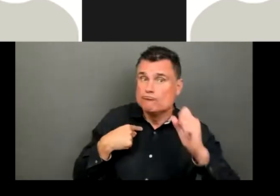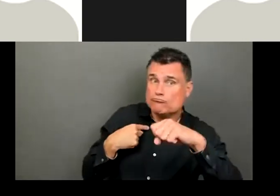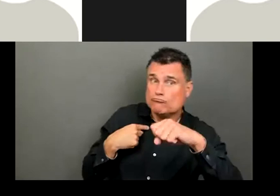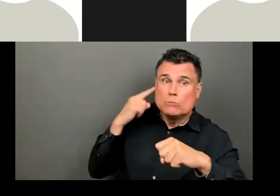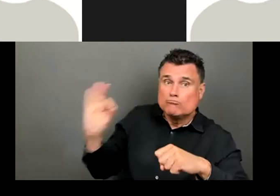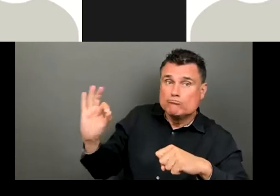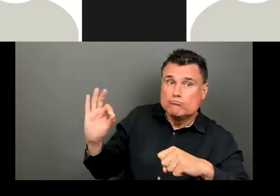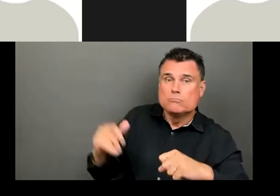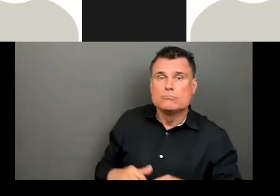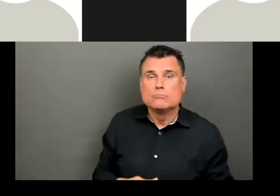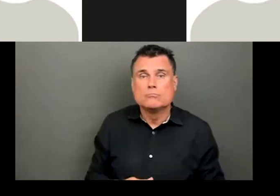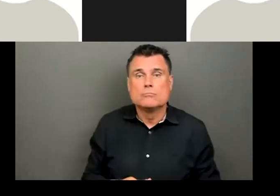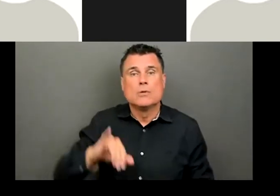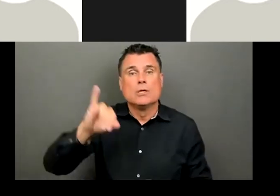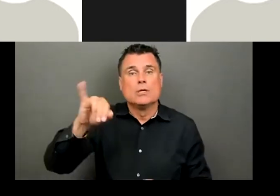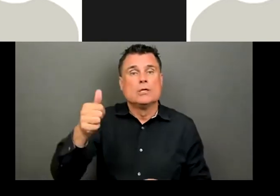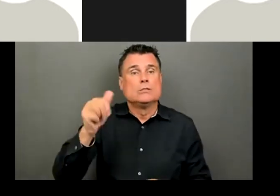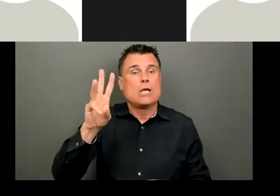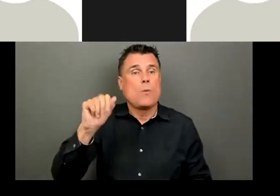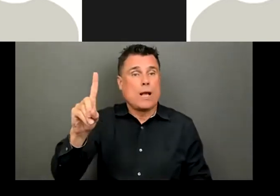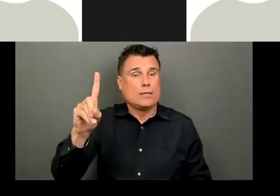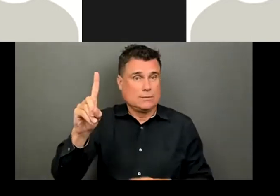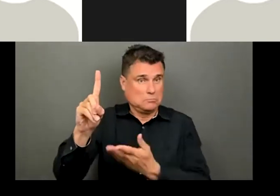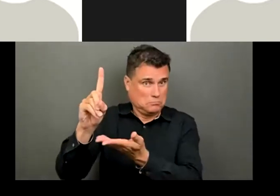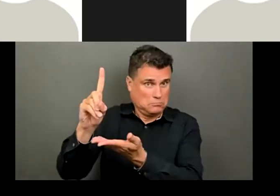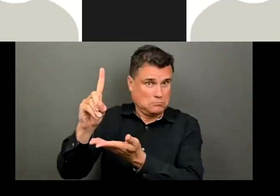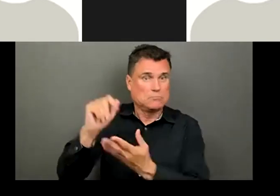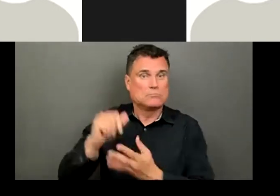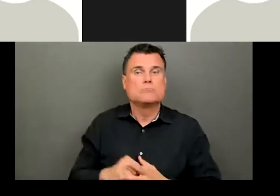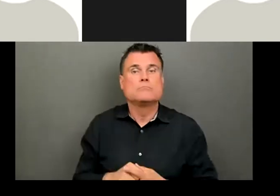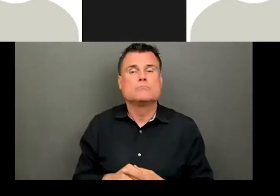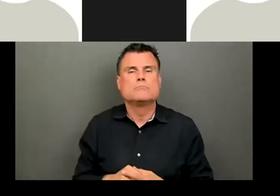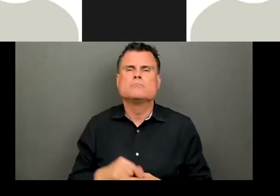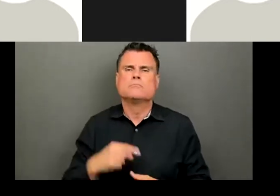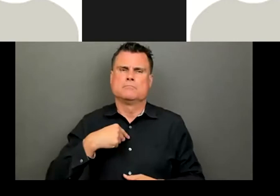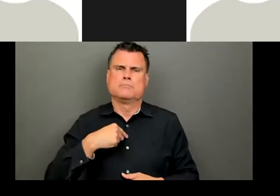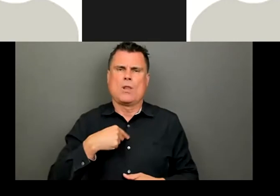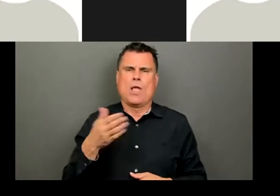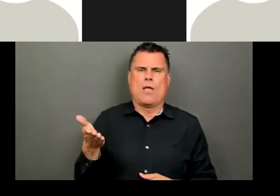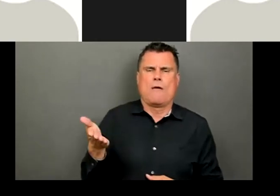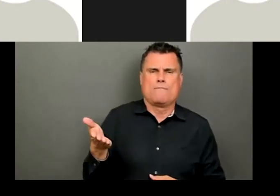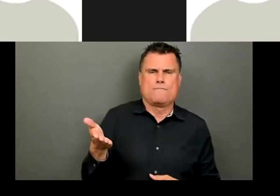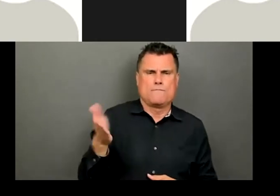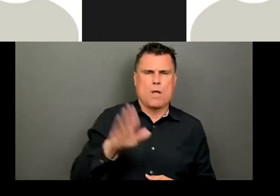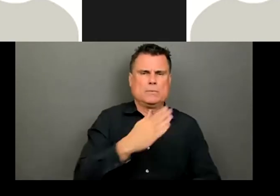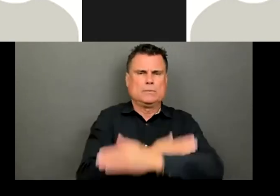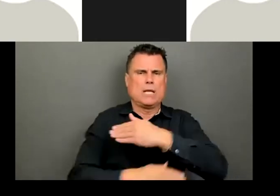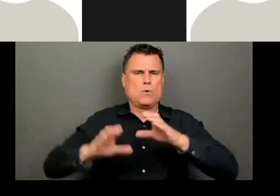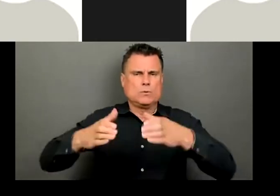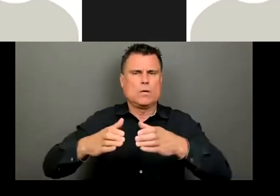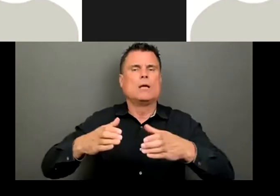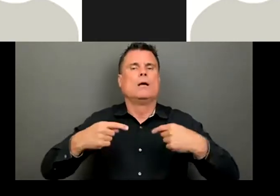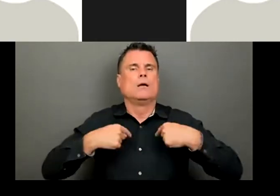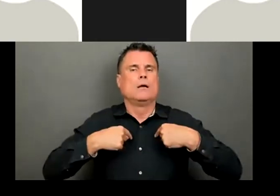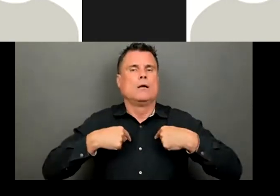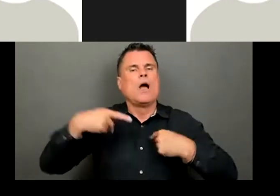Jaffri, and I am from Disabled Welfare Association. My disability is polio, and I am the women coordinator.